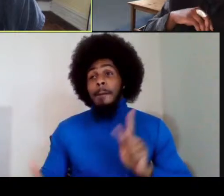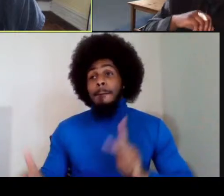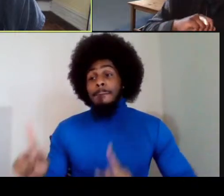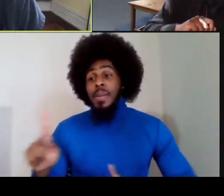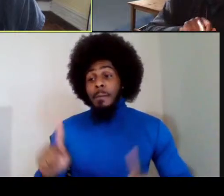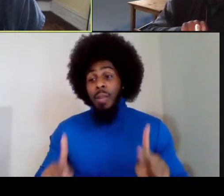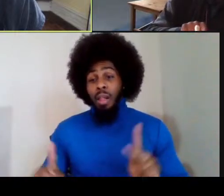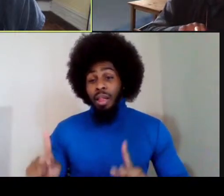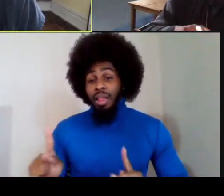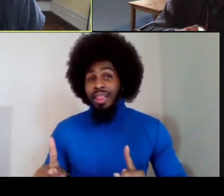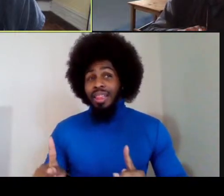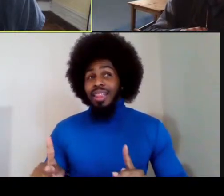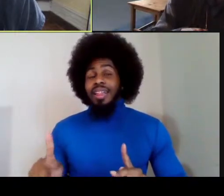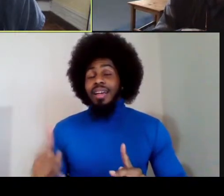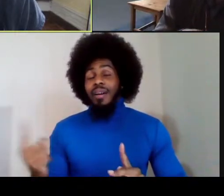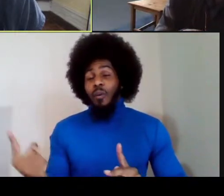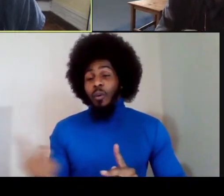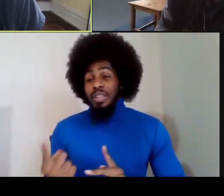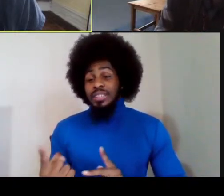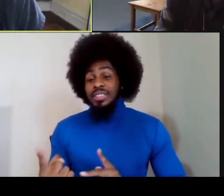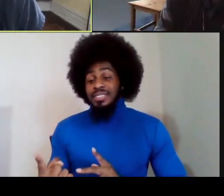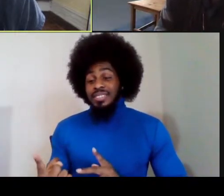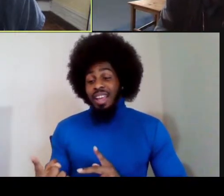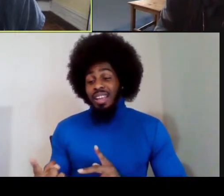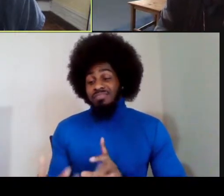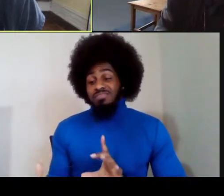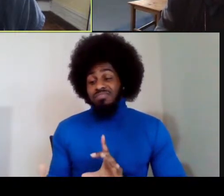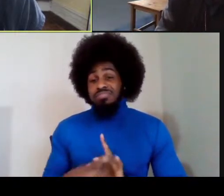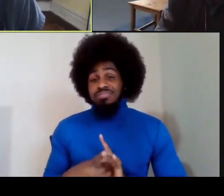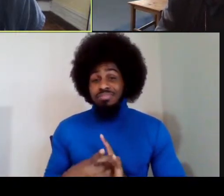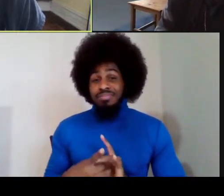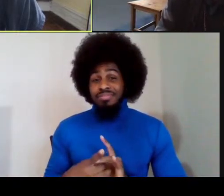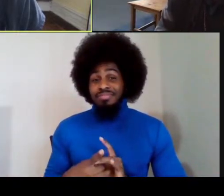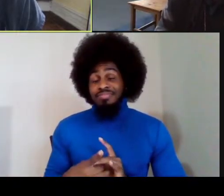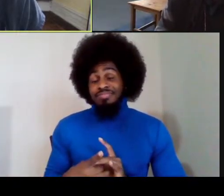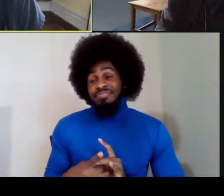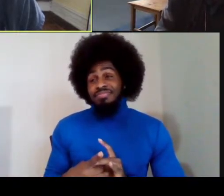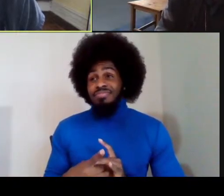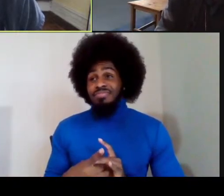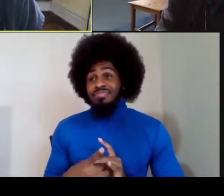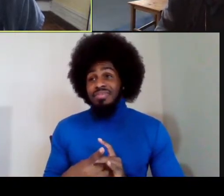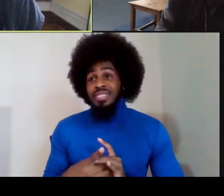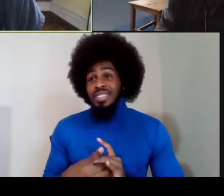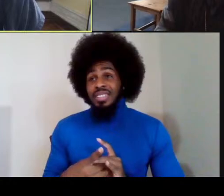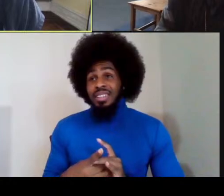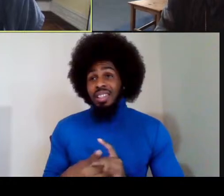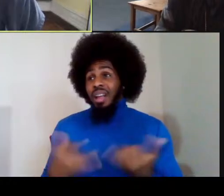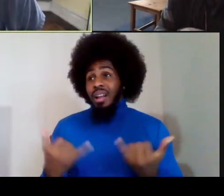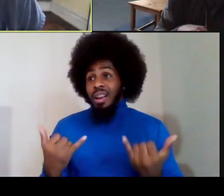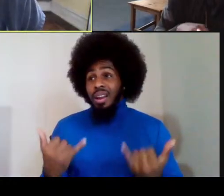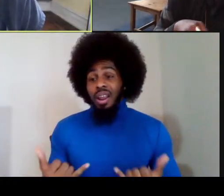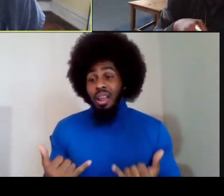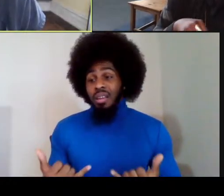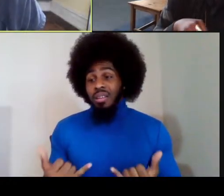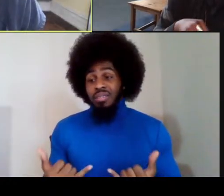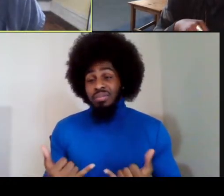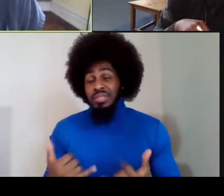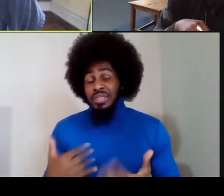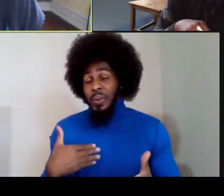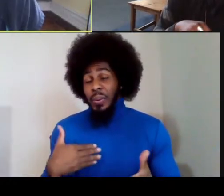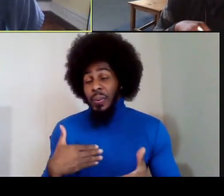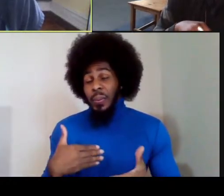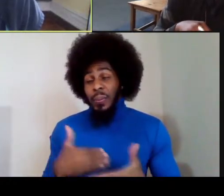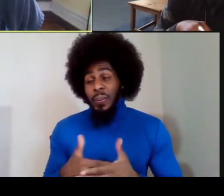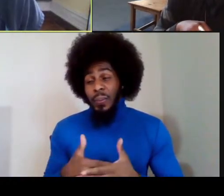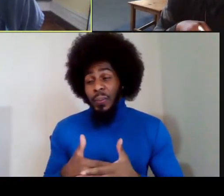not far. They used to be farther away, and they're just not far right now. So I think it's more of a, like, I have to get